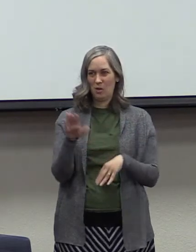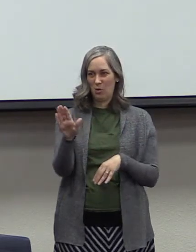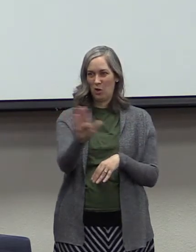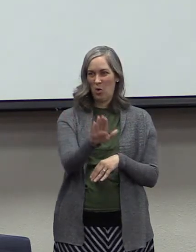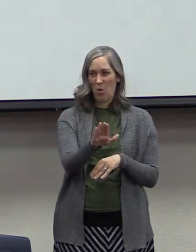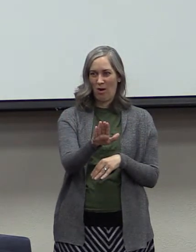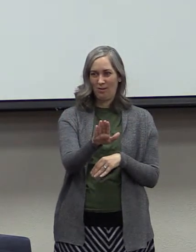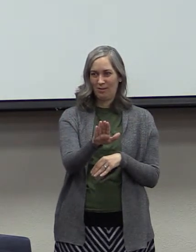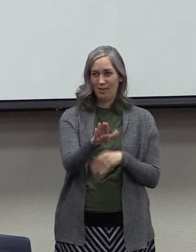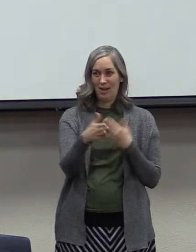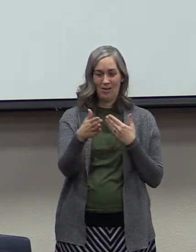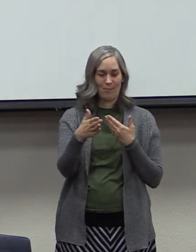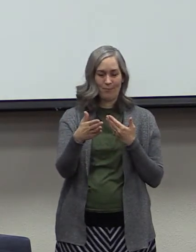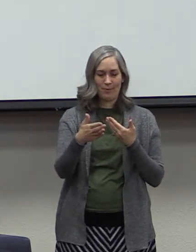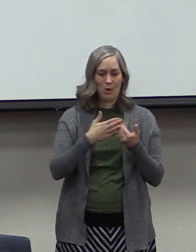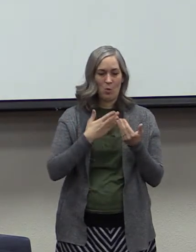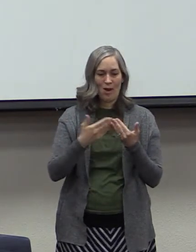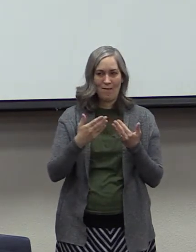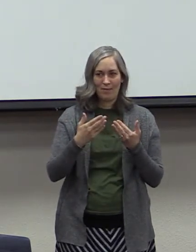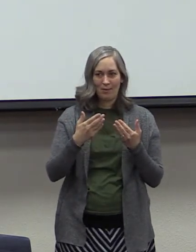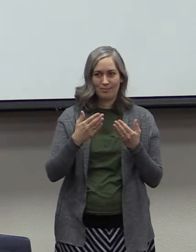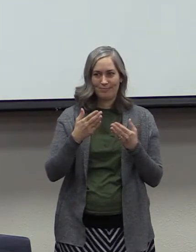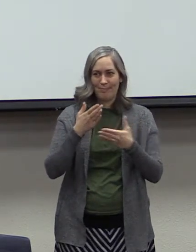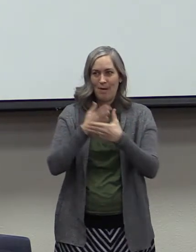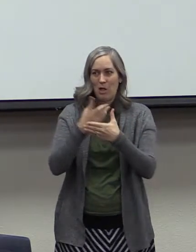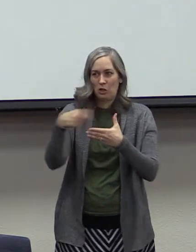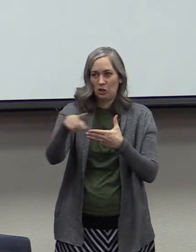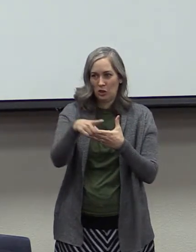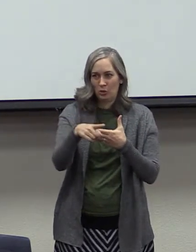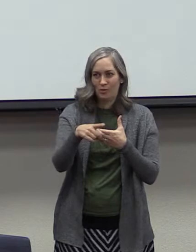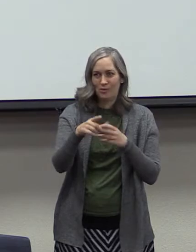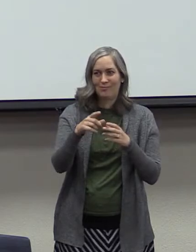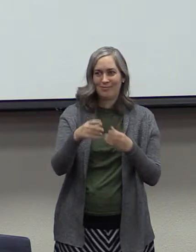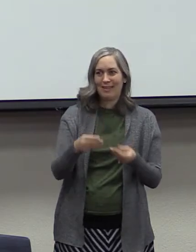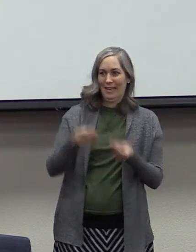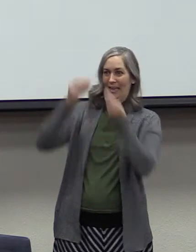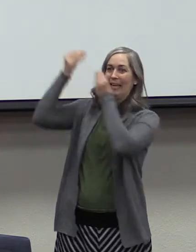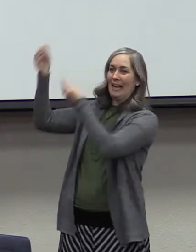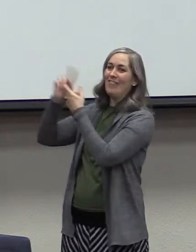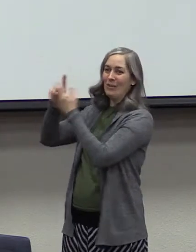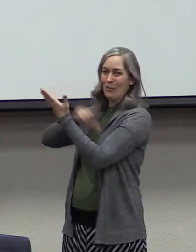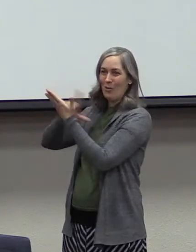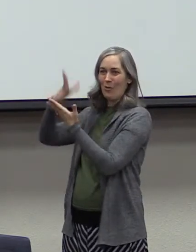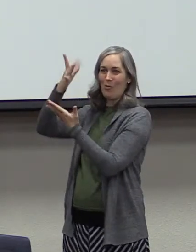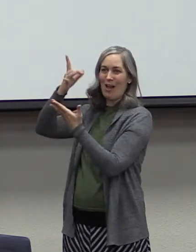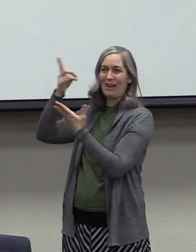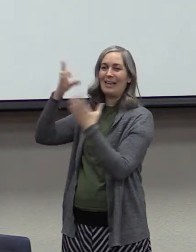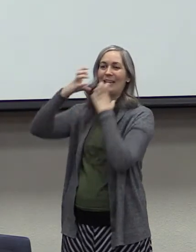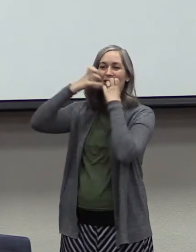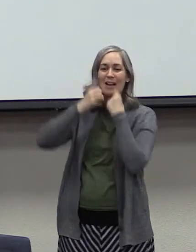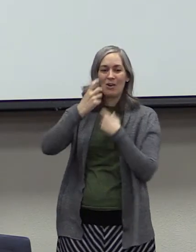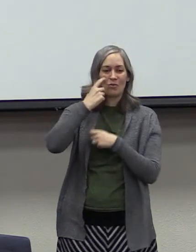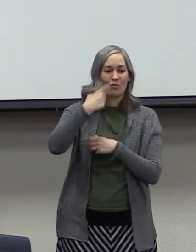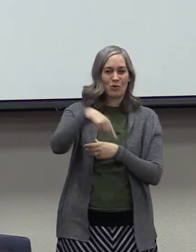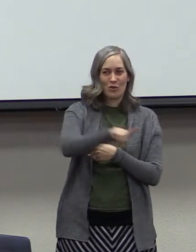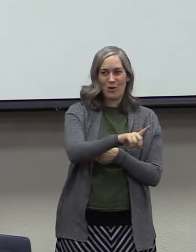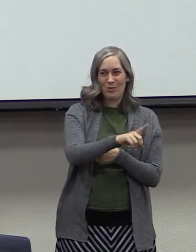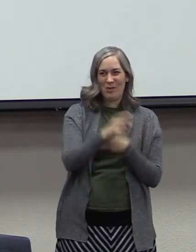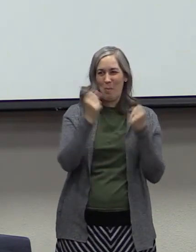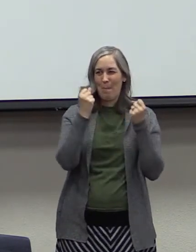the Lord because He cares for you. And that will include, of course, a variety of subjects and ideas,